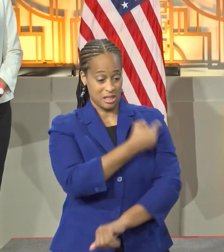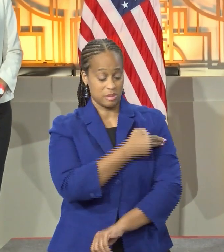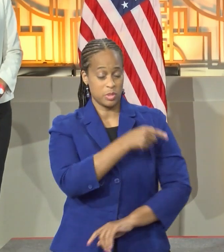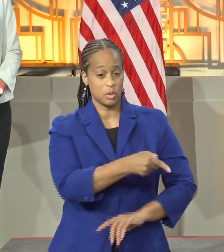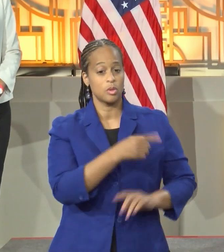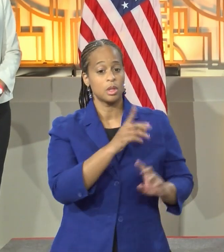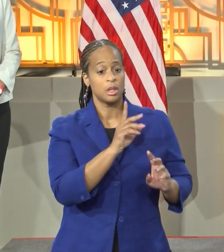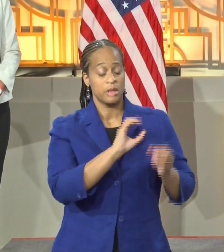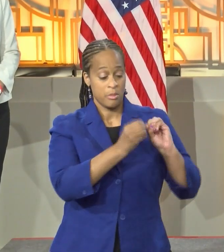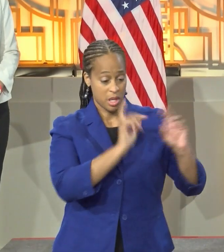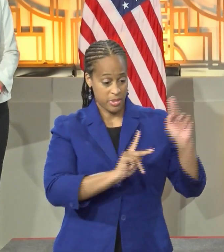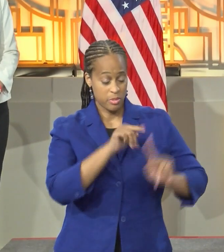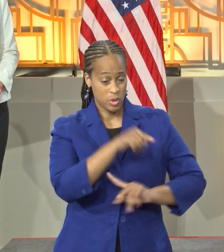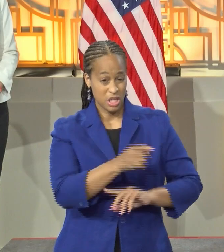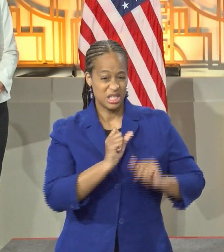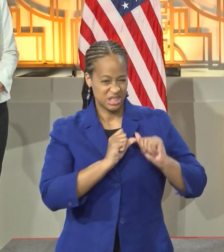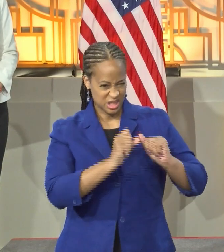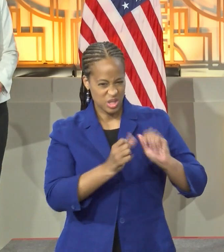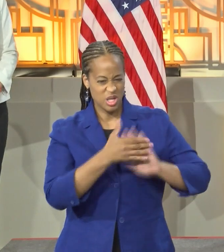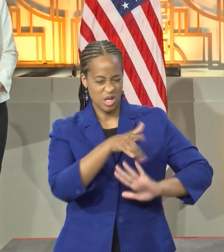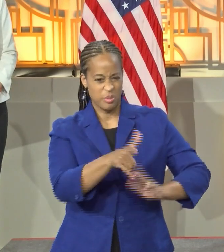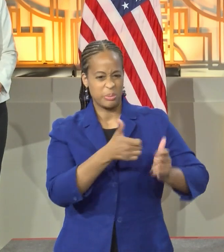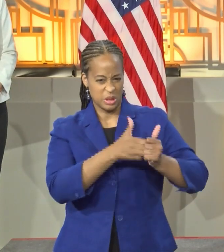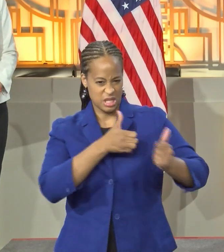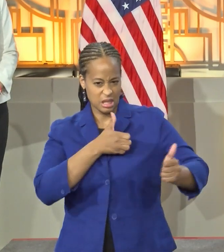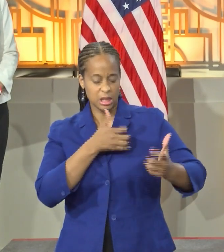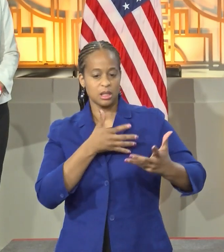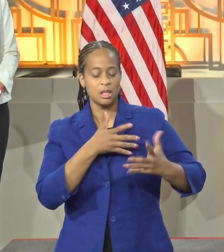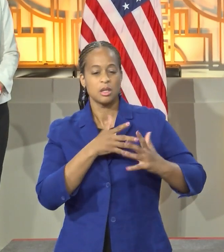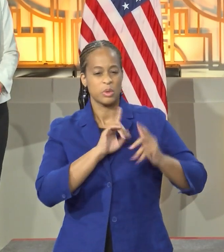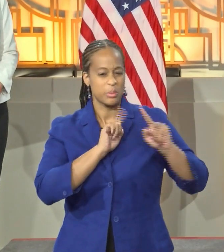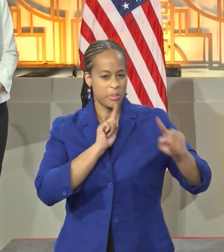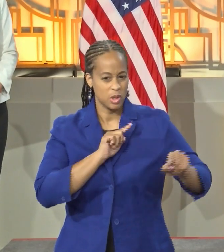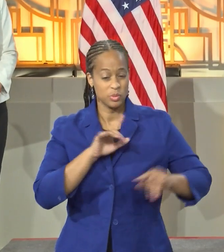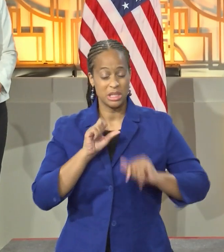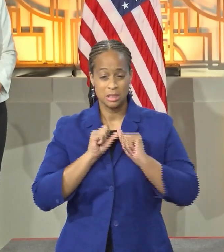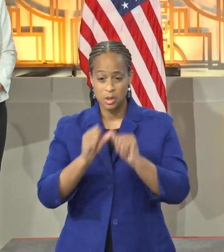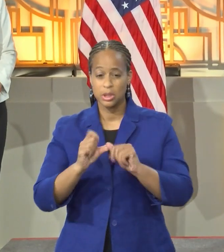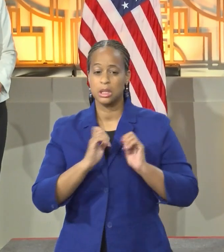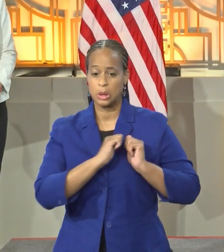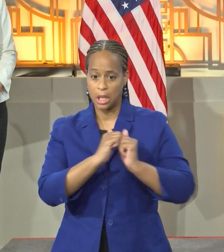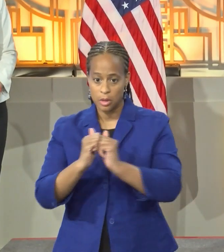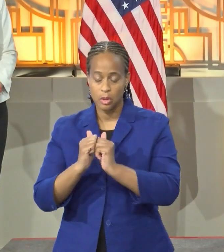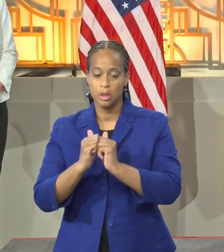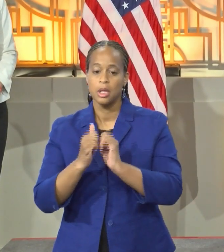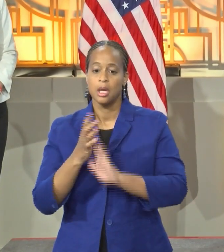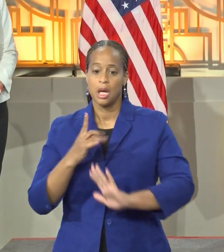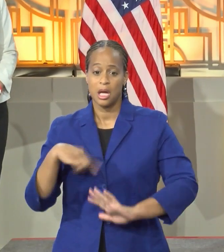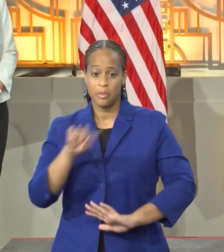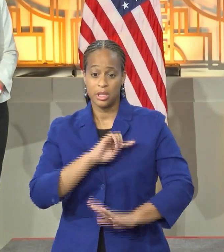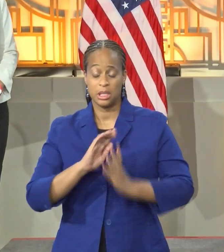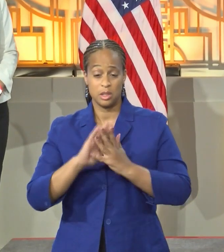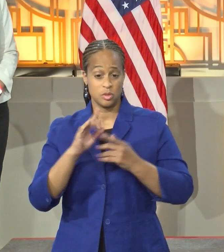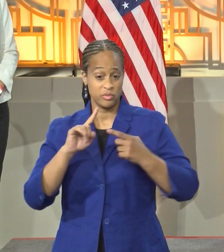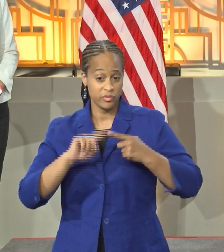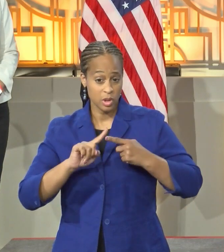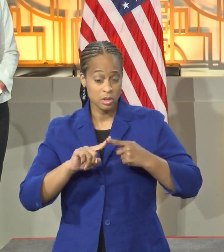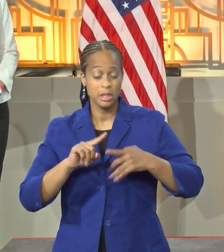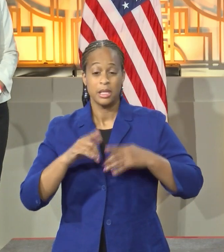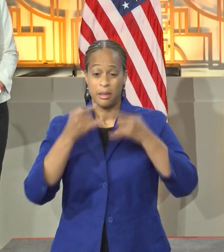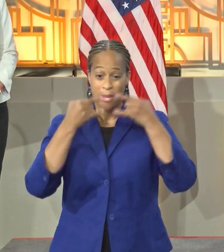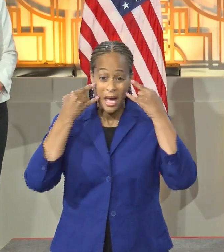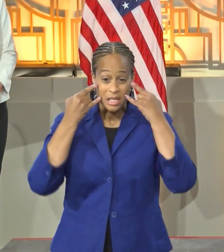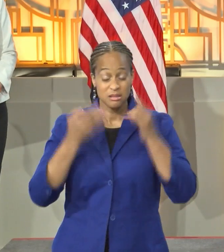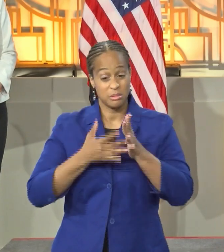hospital numbers can still be somewhat of a lagging indicator. So we still need to get together and to put on these masks,